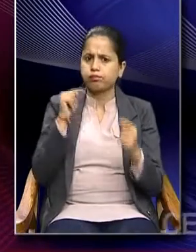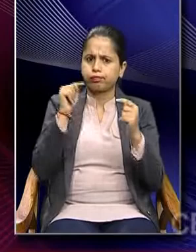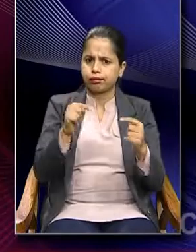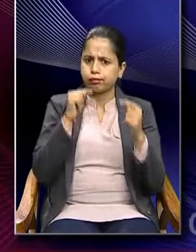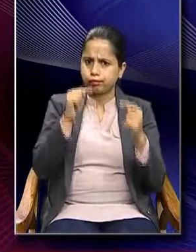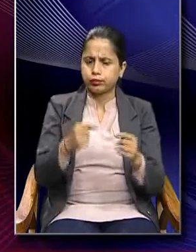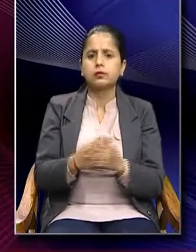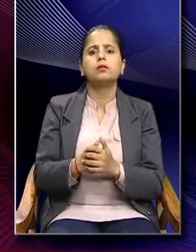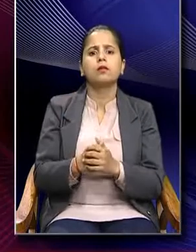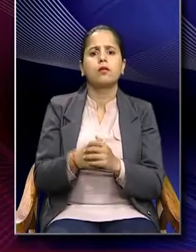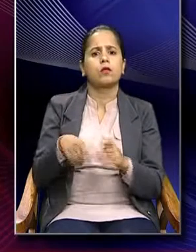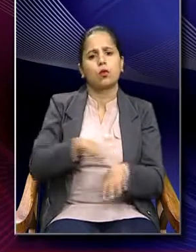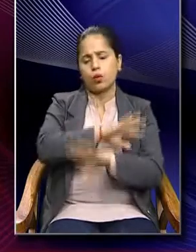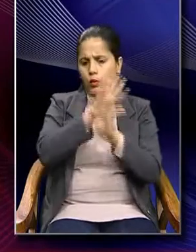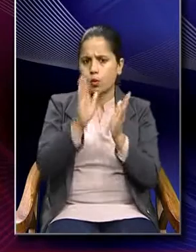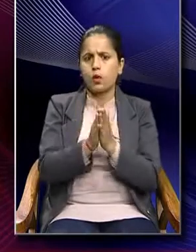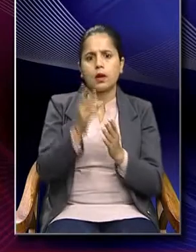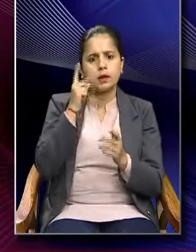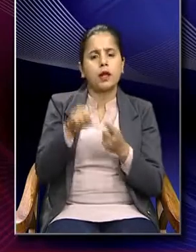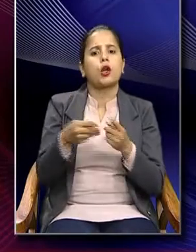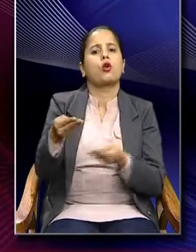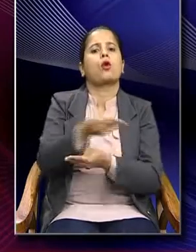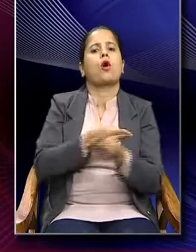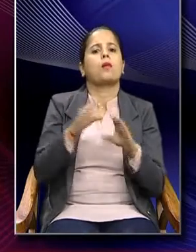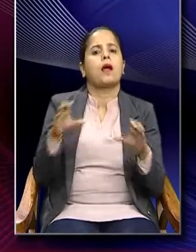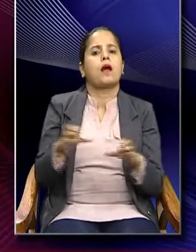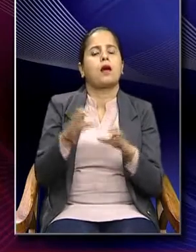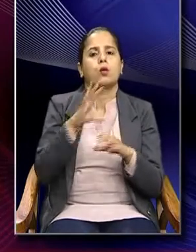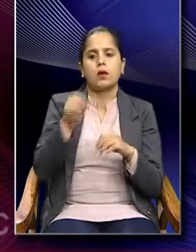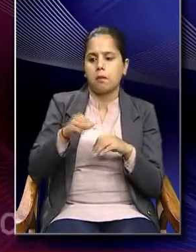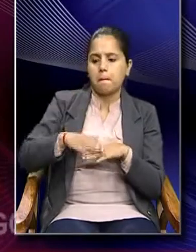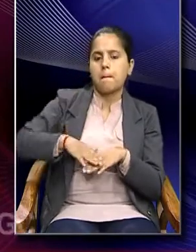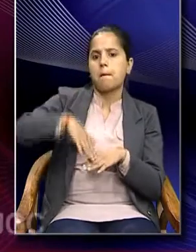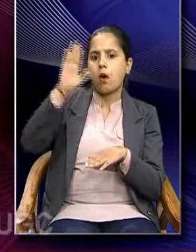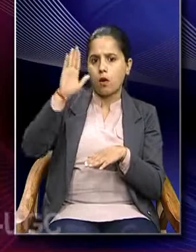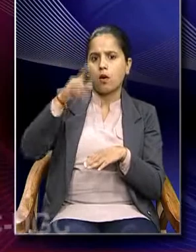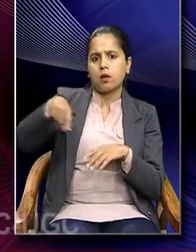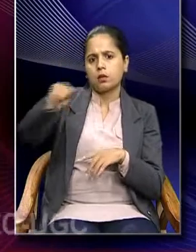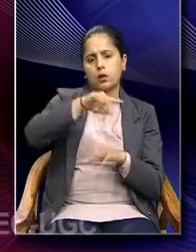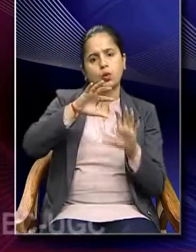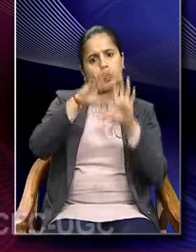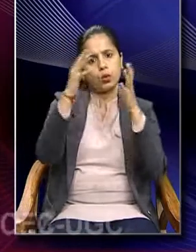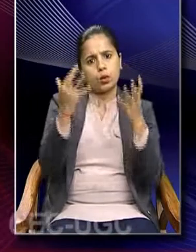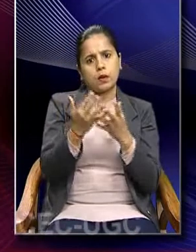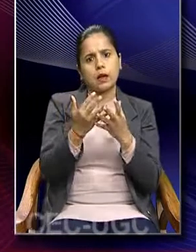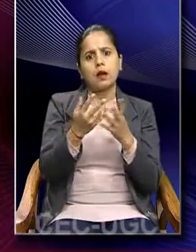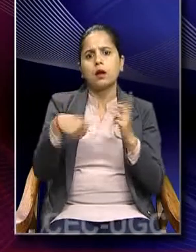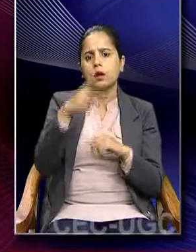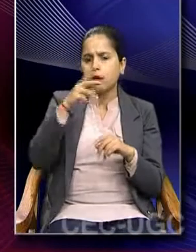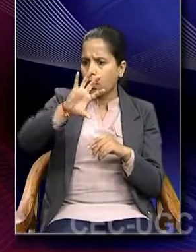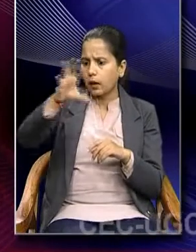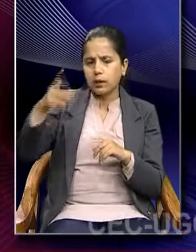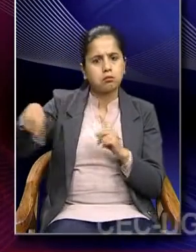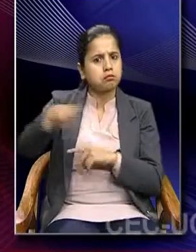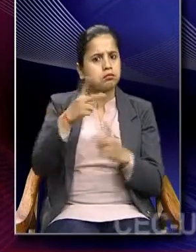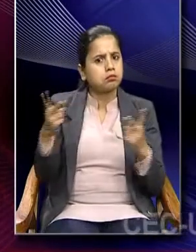that overall, when economic activities increases around the world between states,